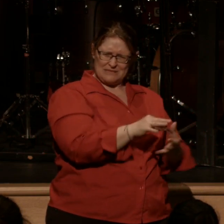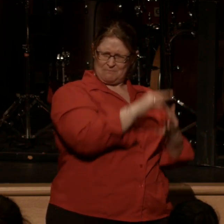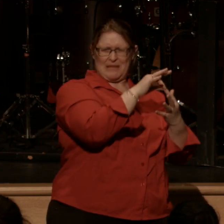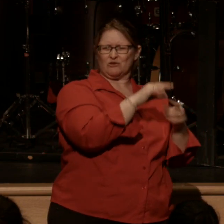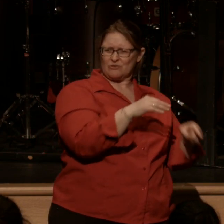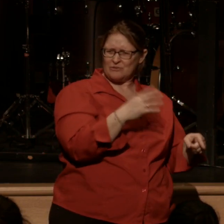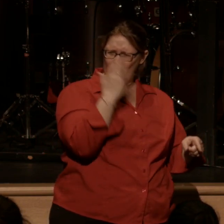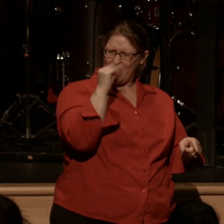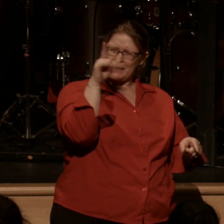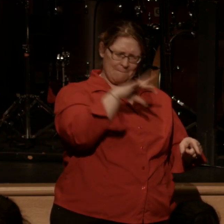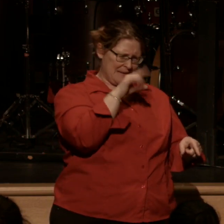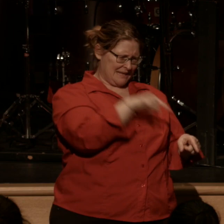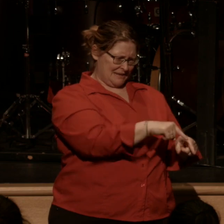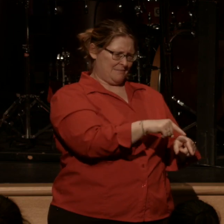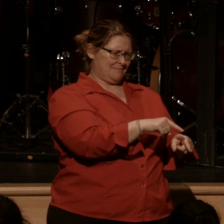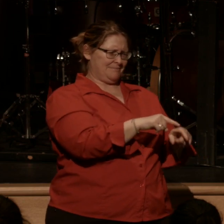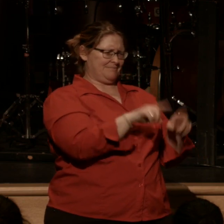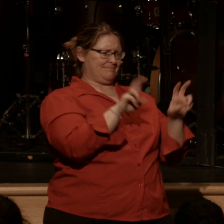the guy?